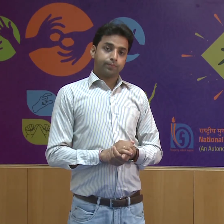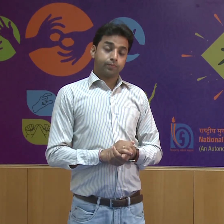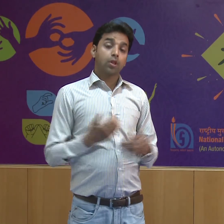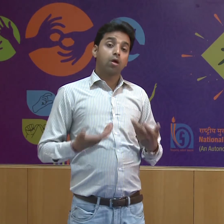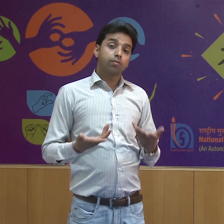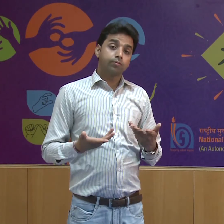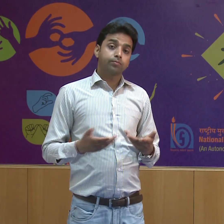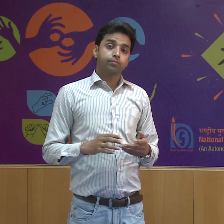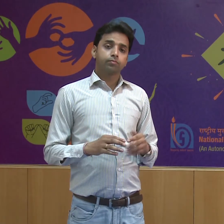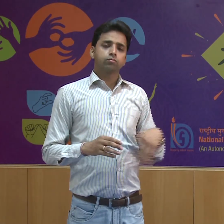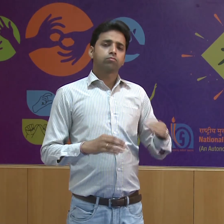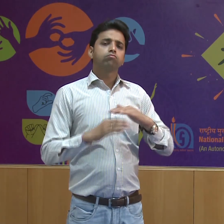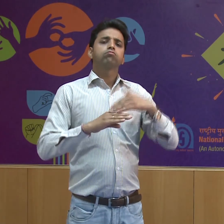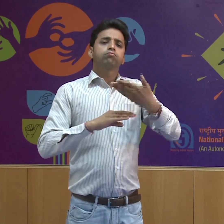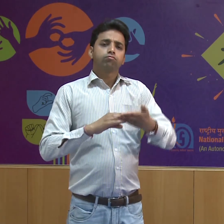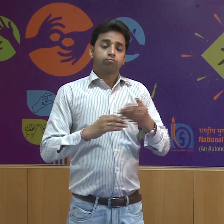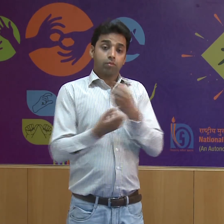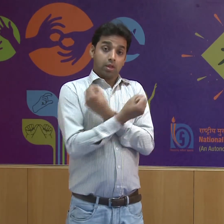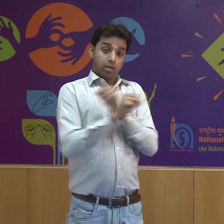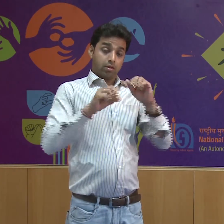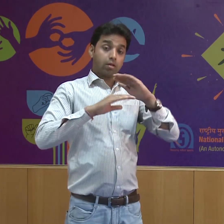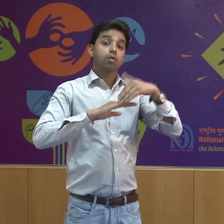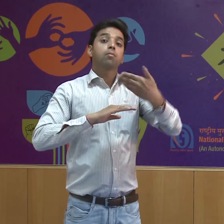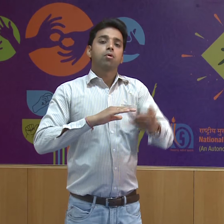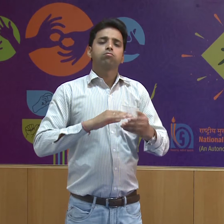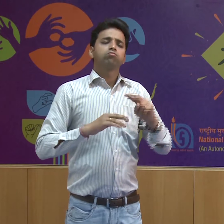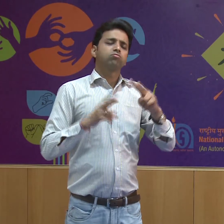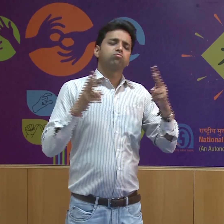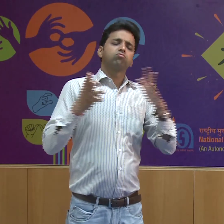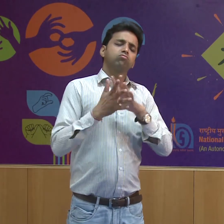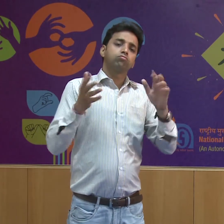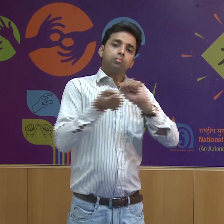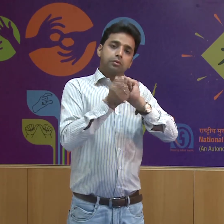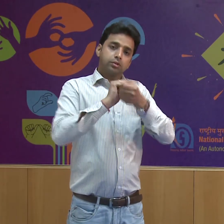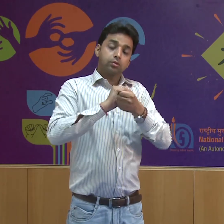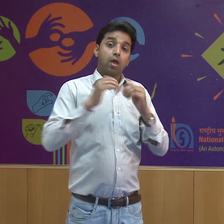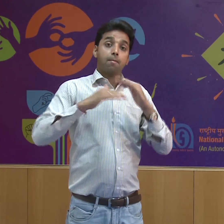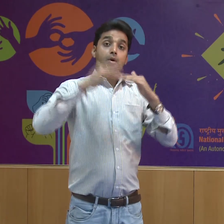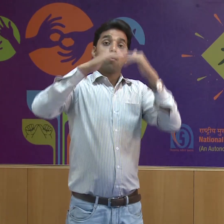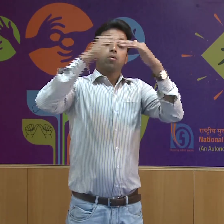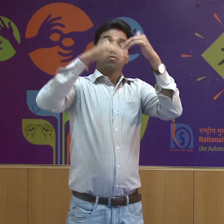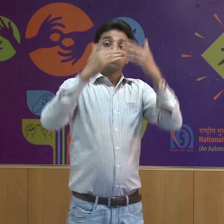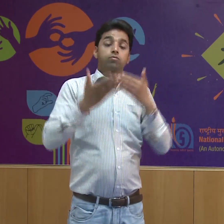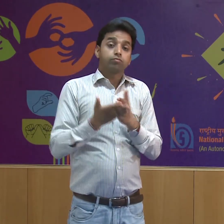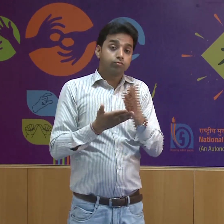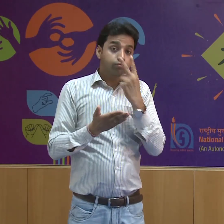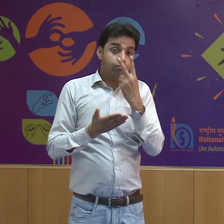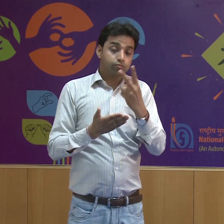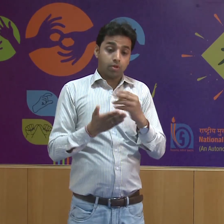However, after independence, many changes and improvement were made in the British system